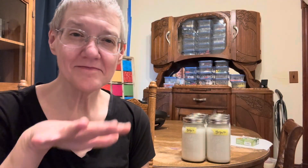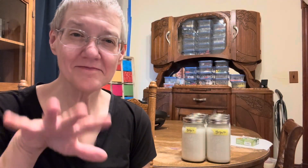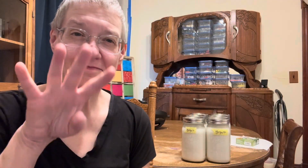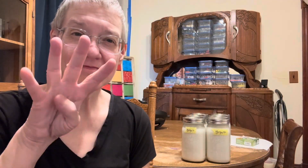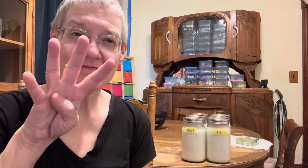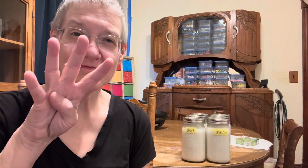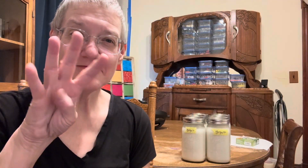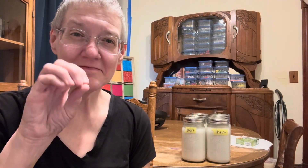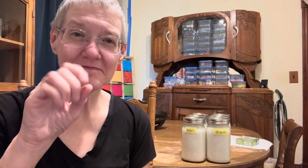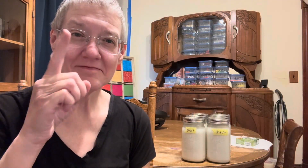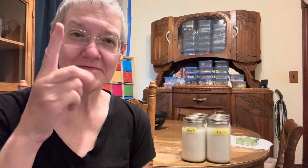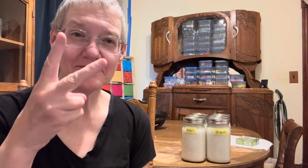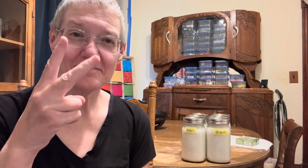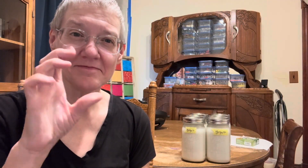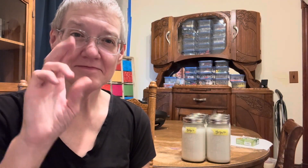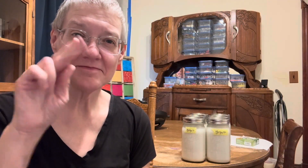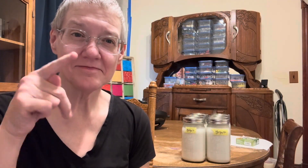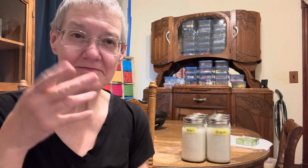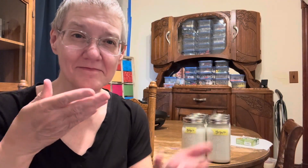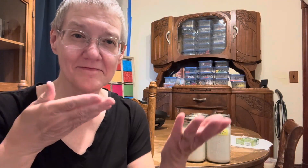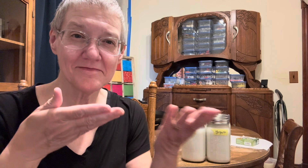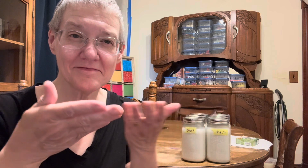This is about 40 half-cup servings.